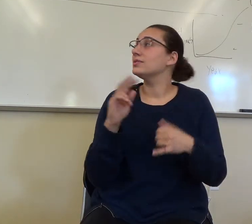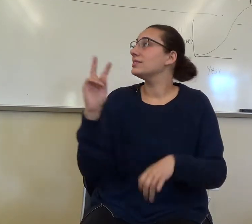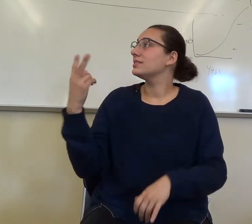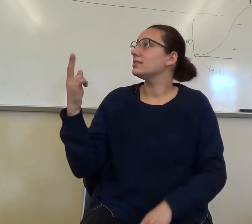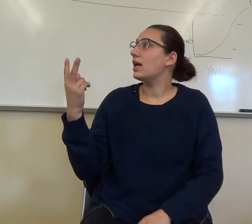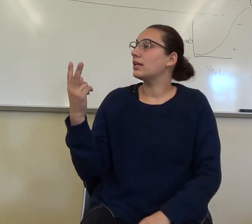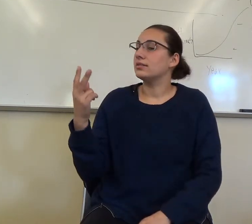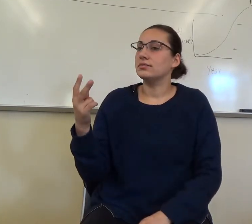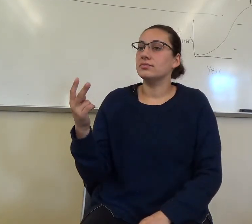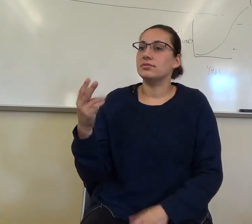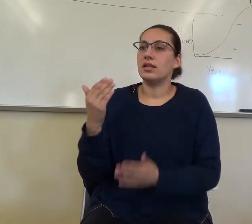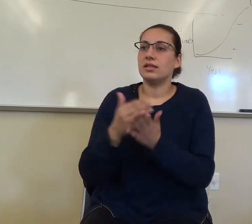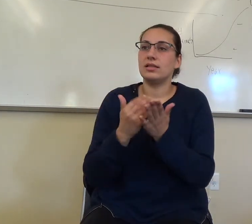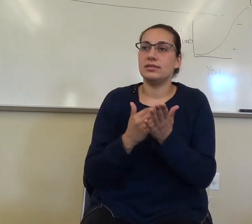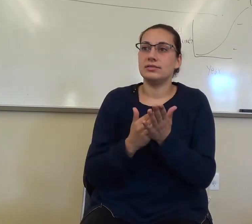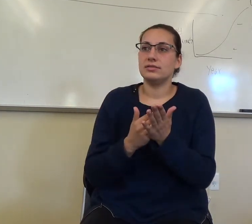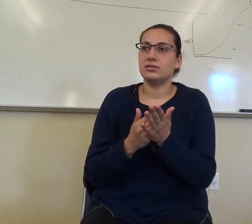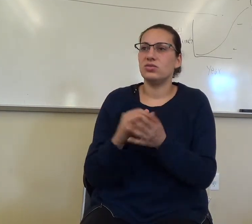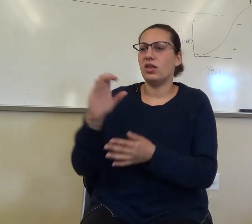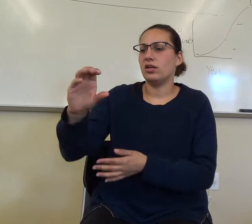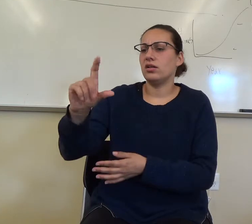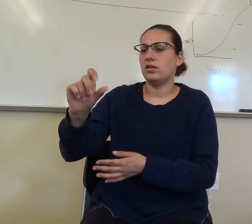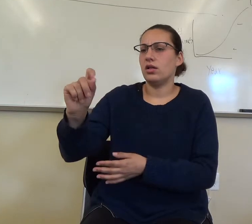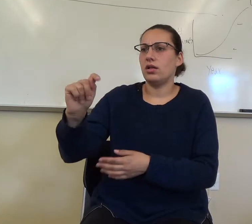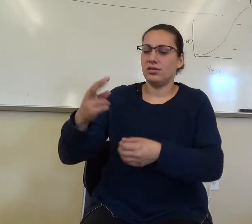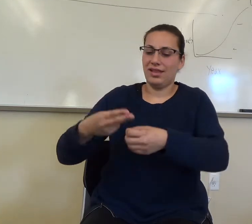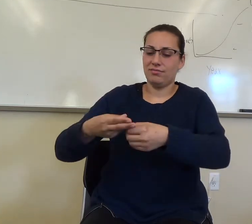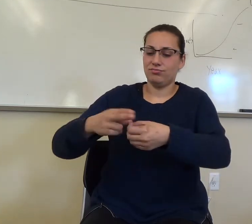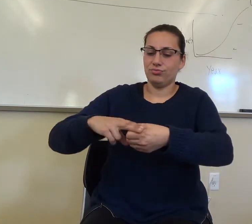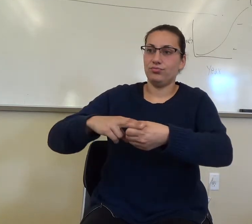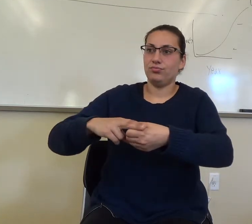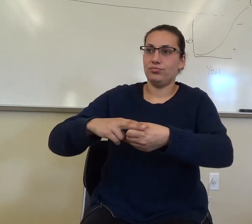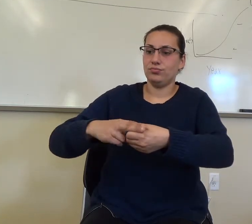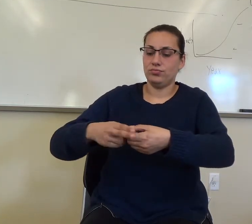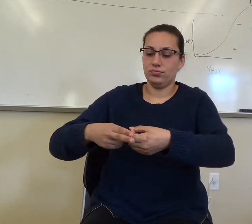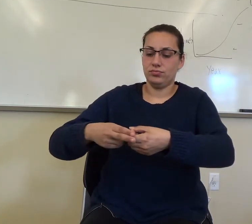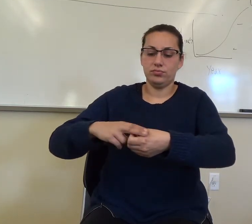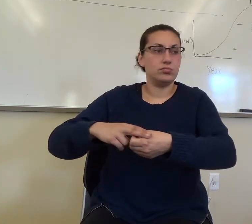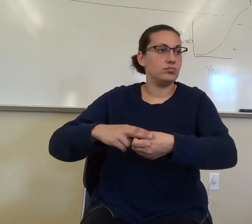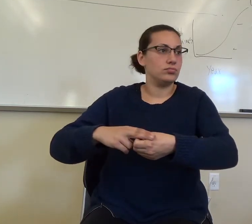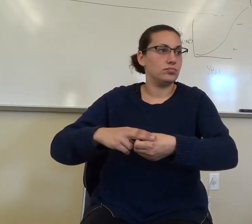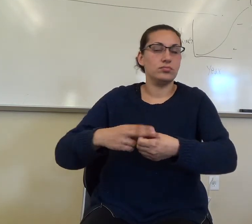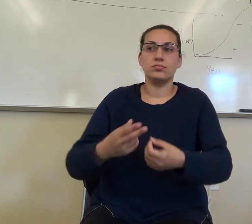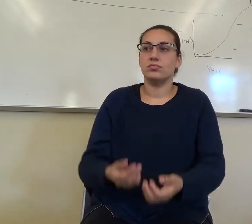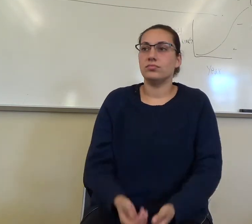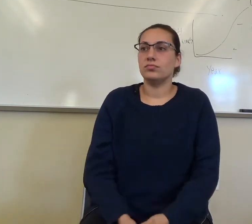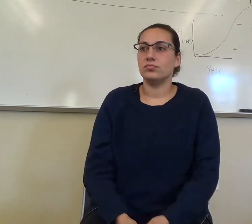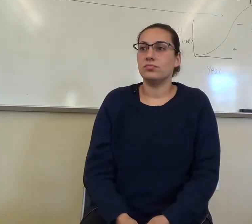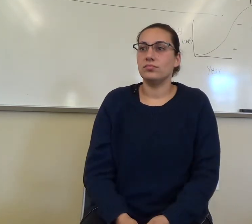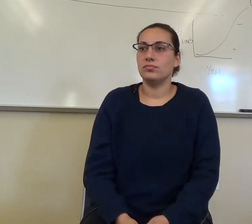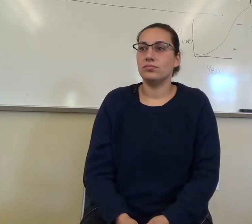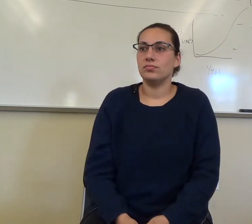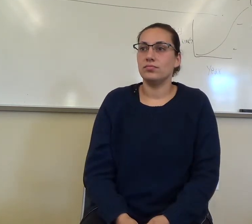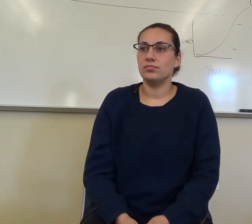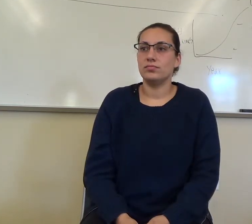been doing single lists. Now we're seeing a secondary note on our list. But what's